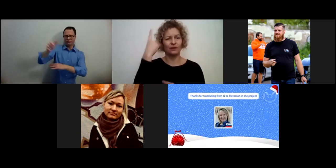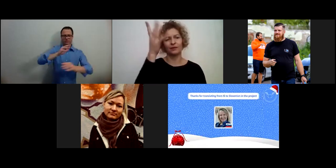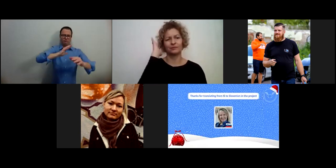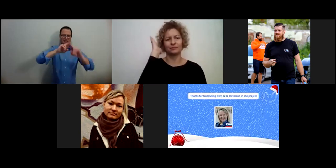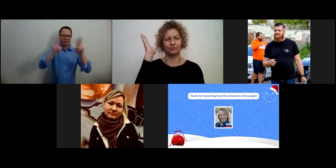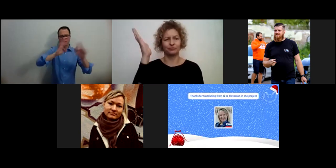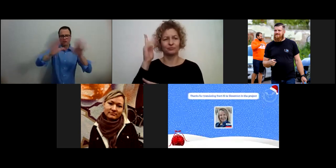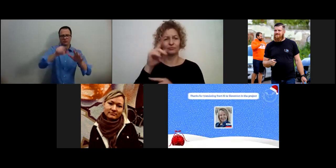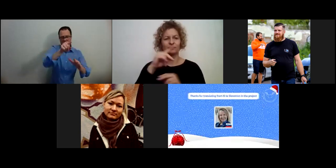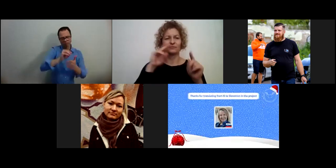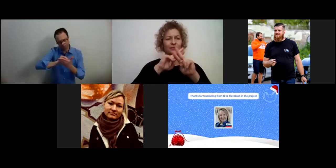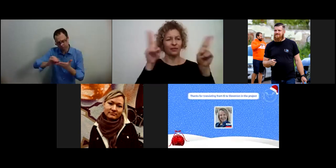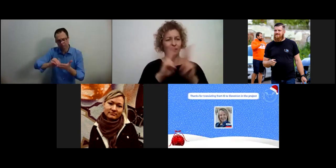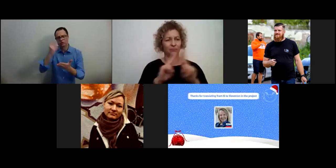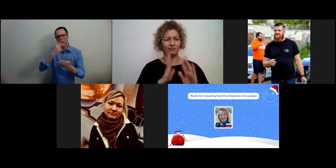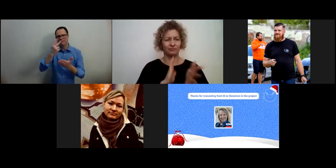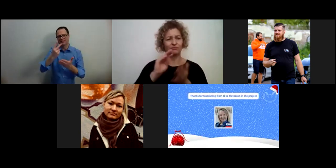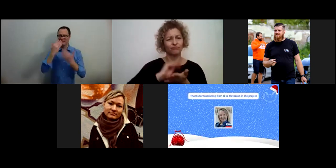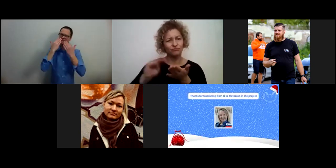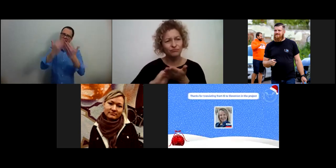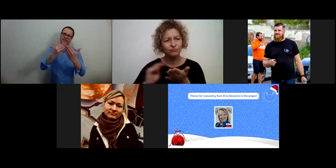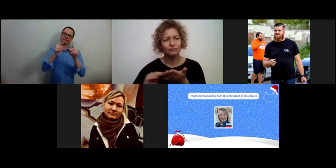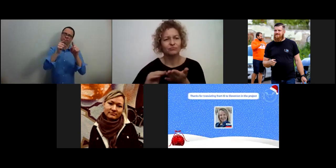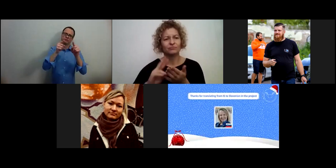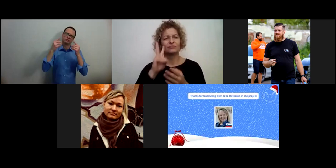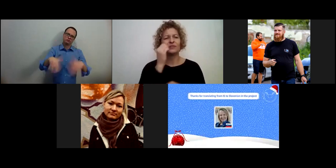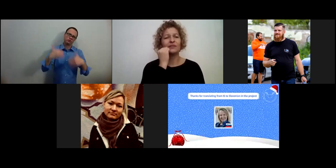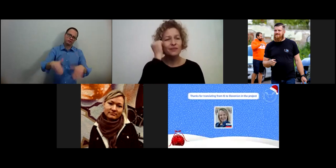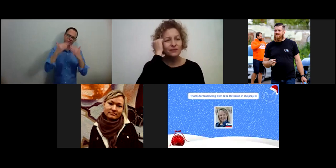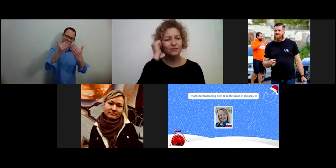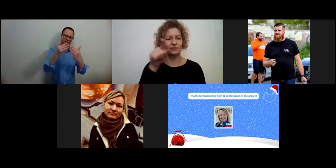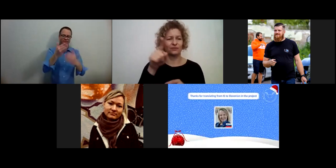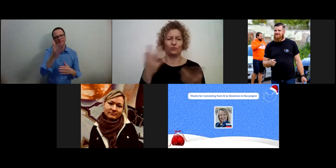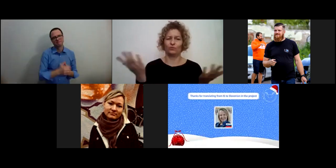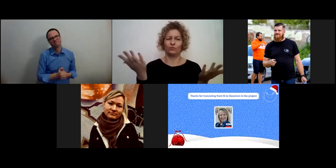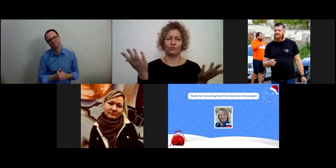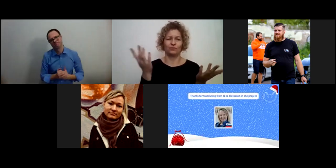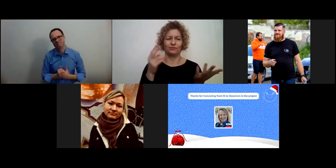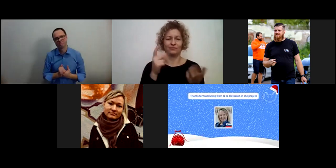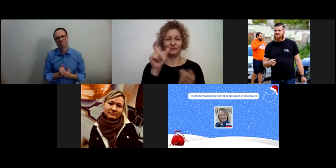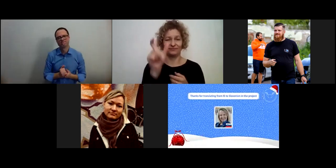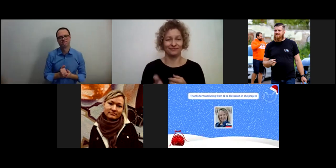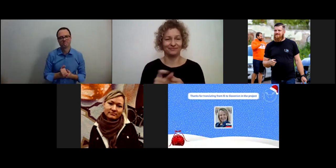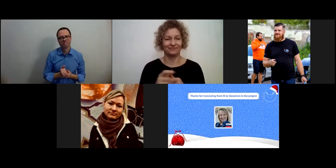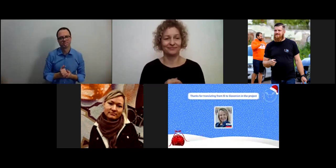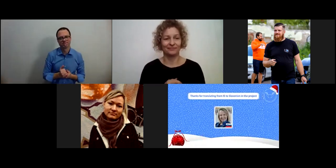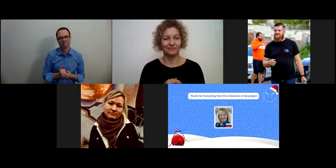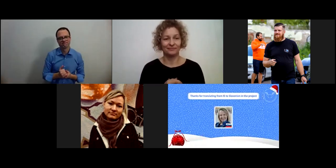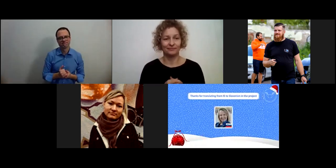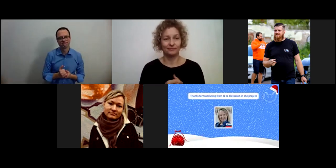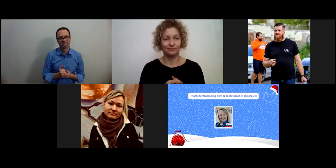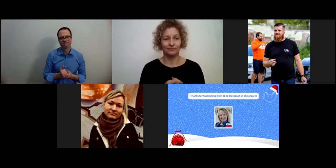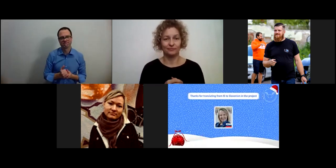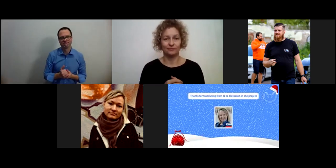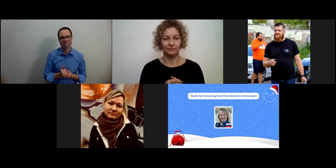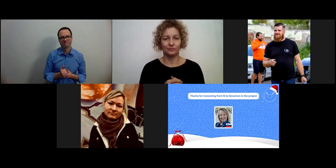behind the scenes, there have been many people who have been taking notes